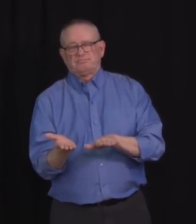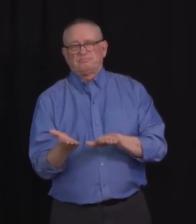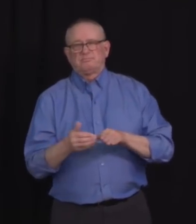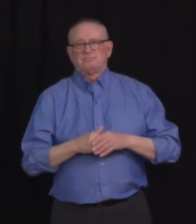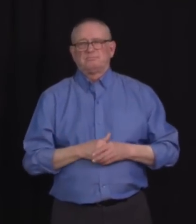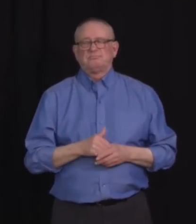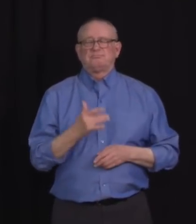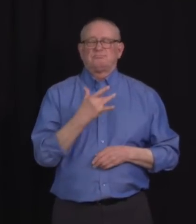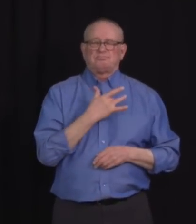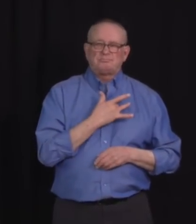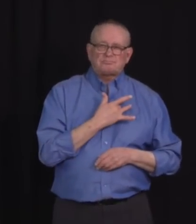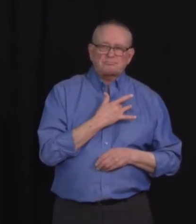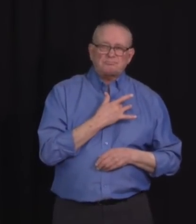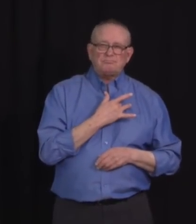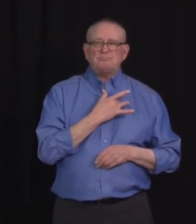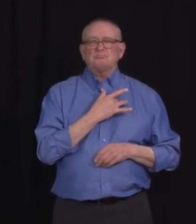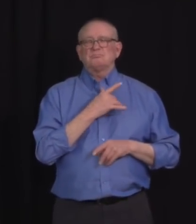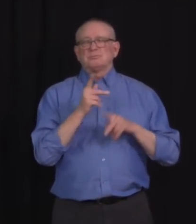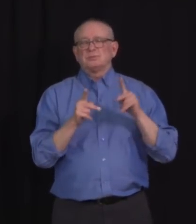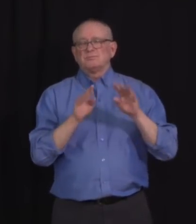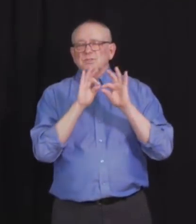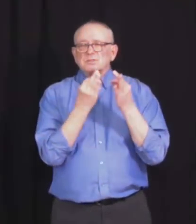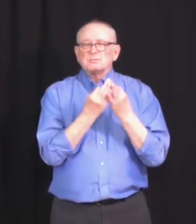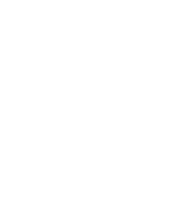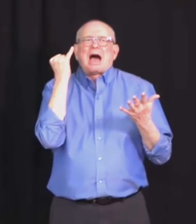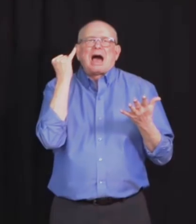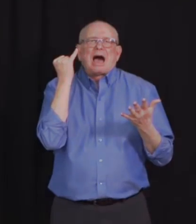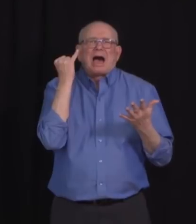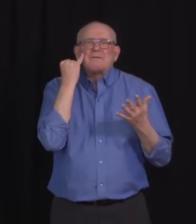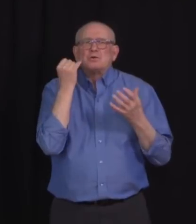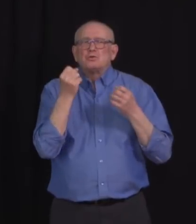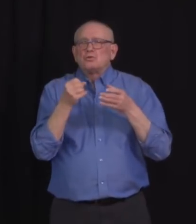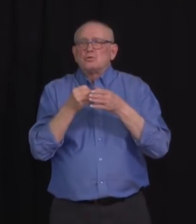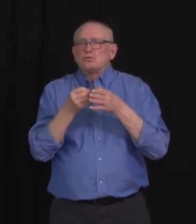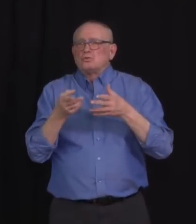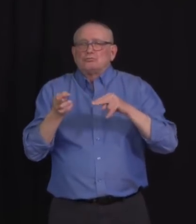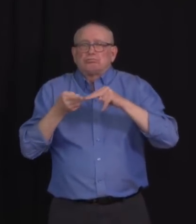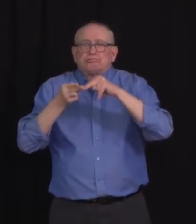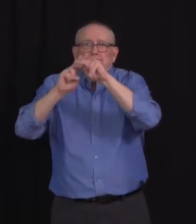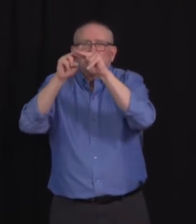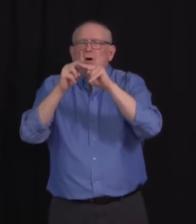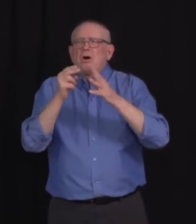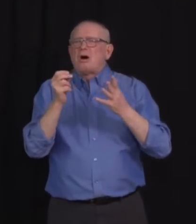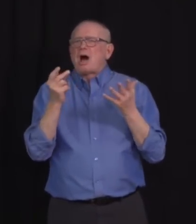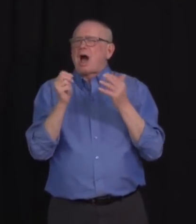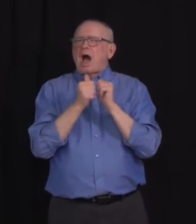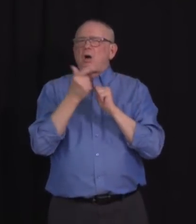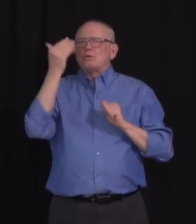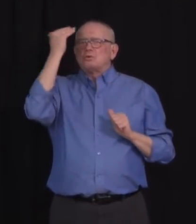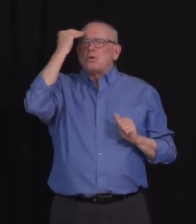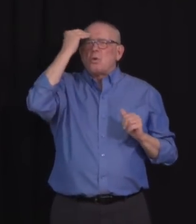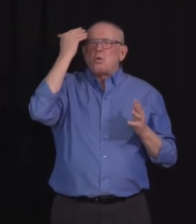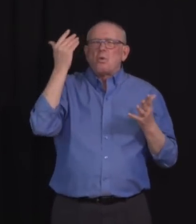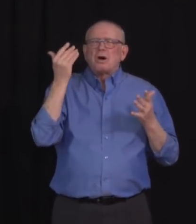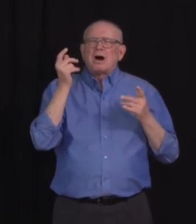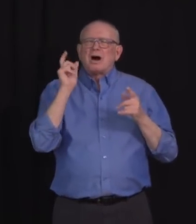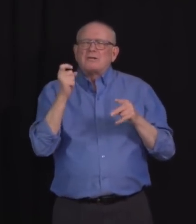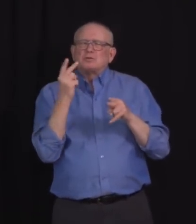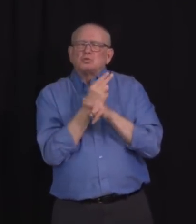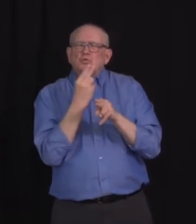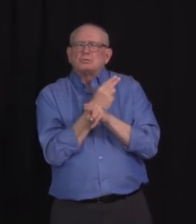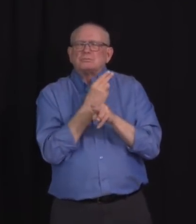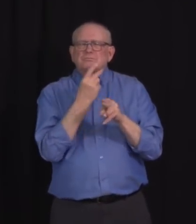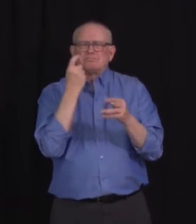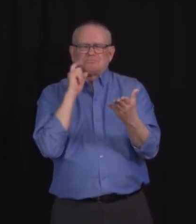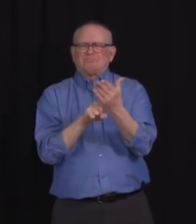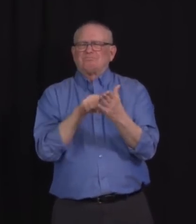these individuals and anyone who is mourning a death right now. We've talked before about the importance of using multiple indicators to make sure that